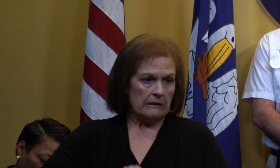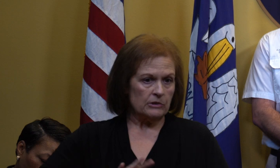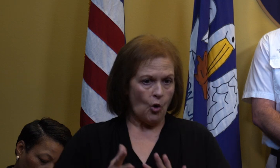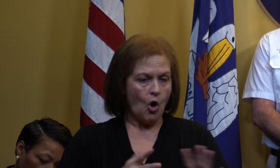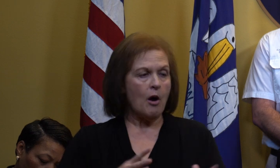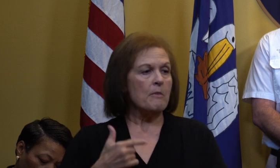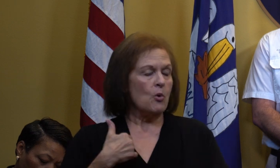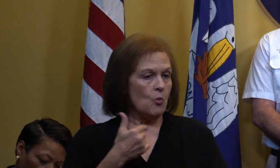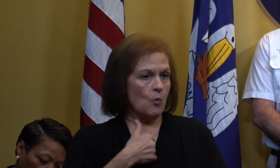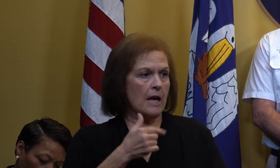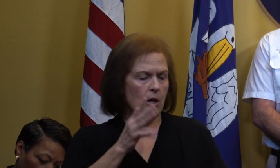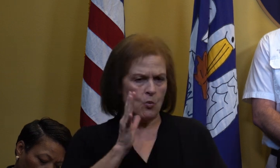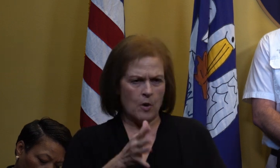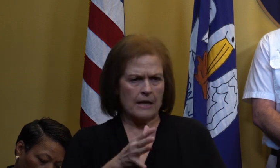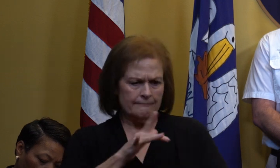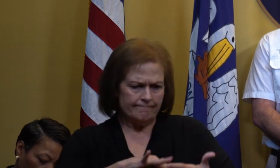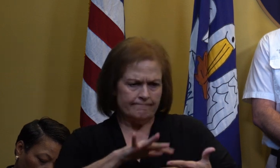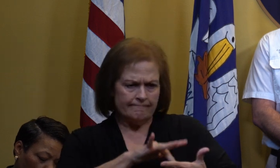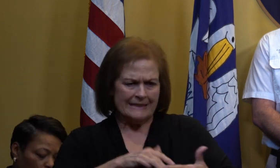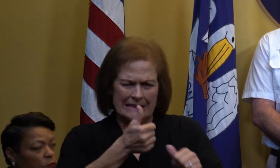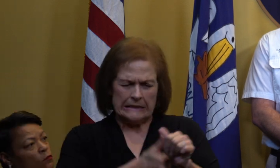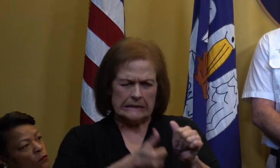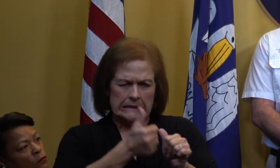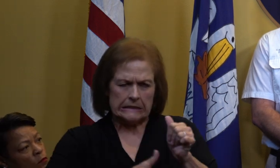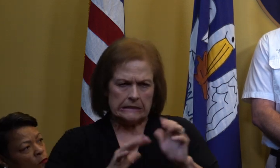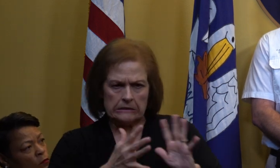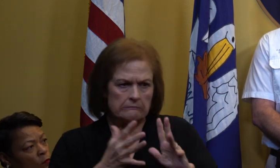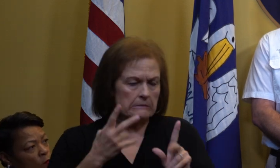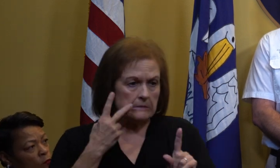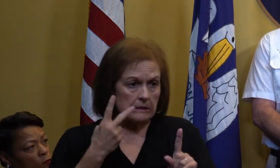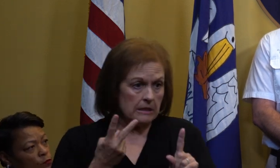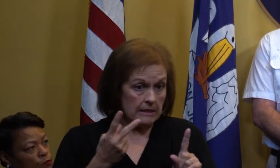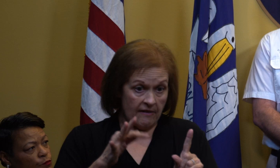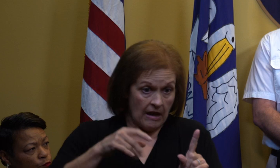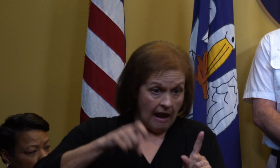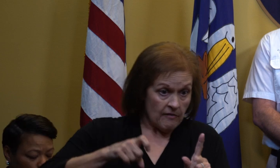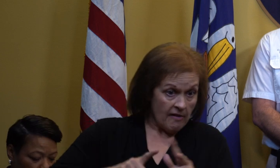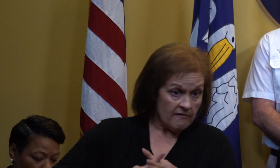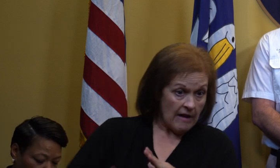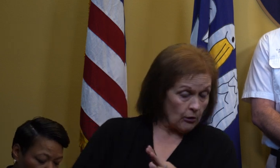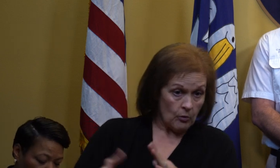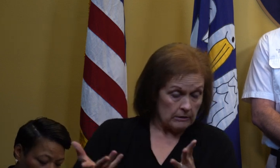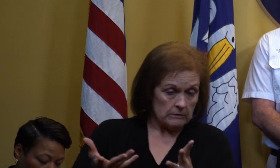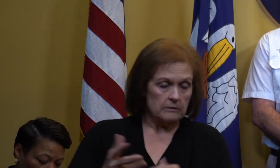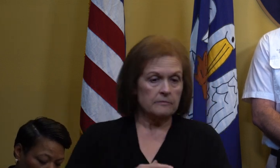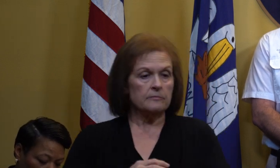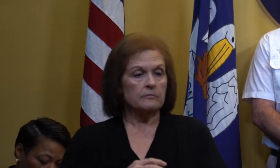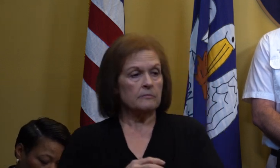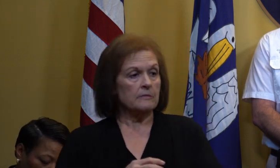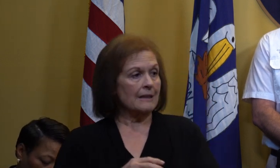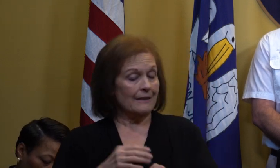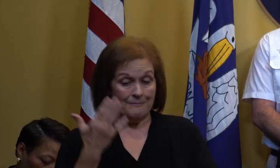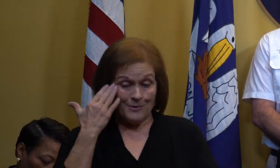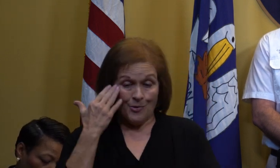we will be taking a closer look at each storm earlier to determine if we need to evacuate sooner. Can't move